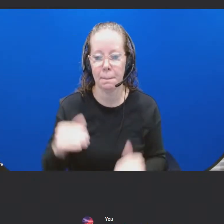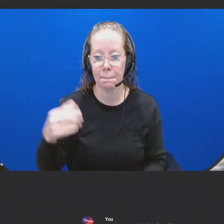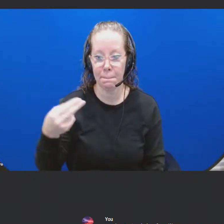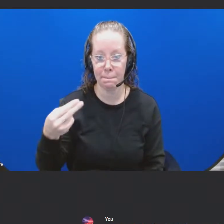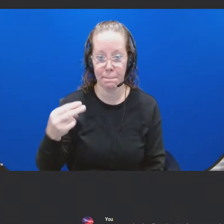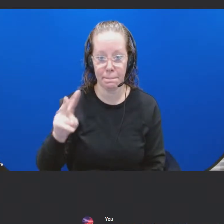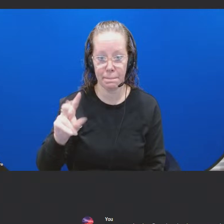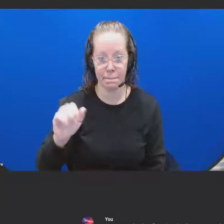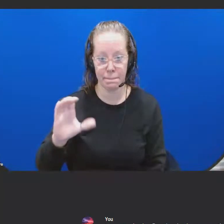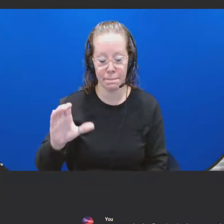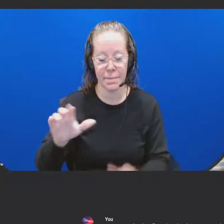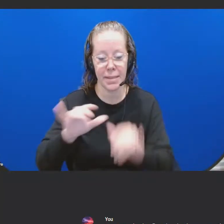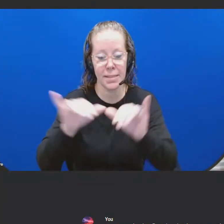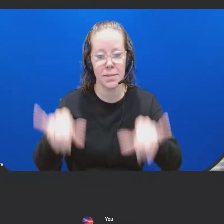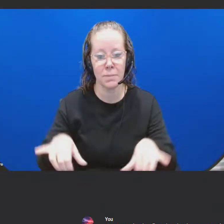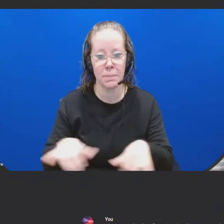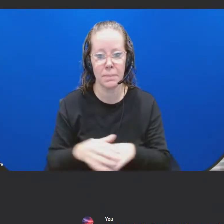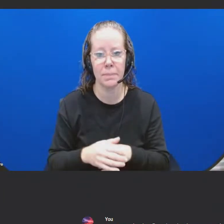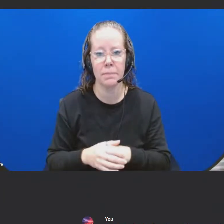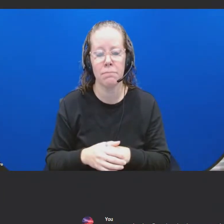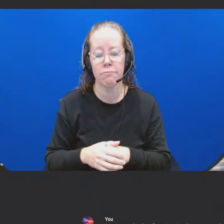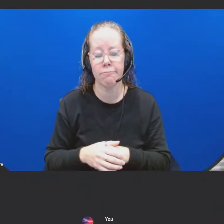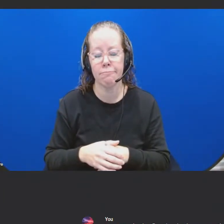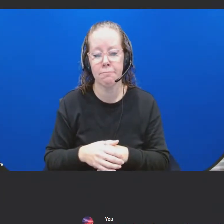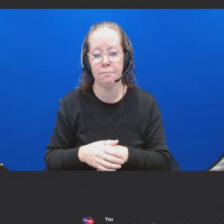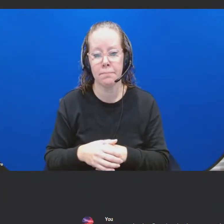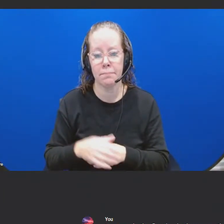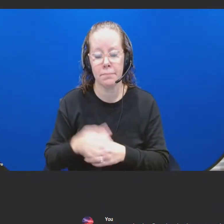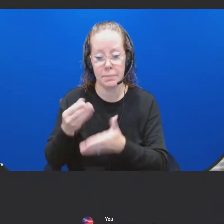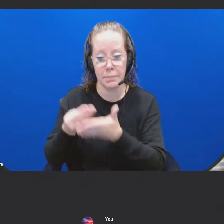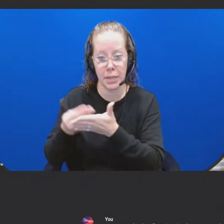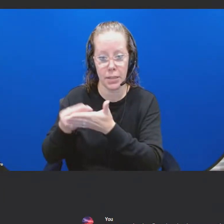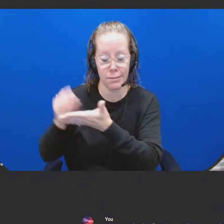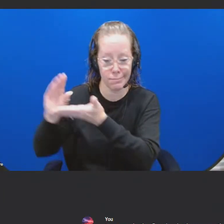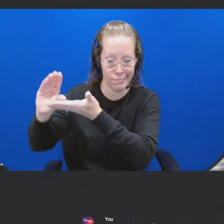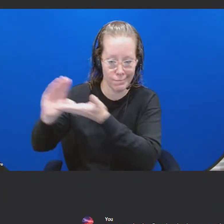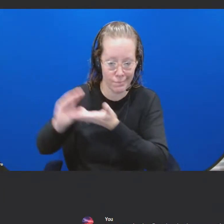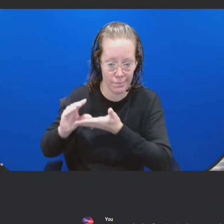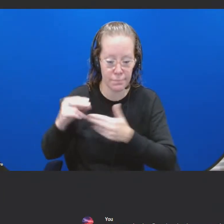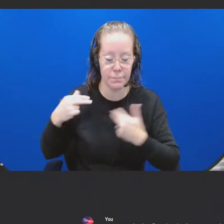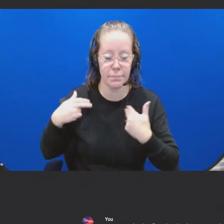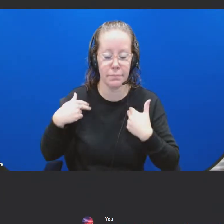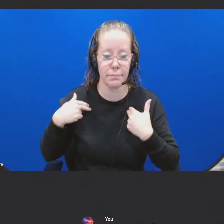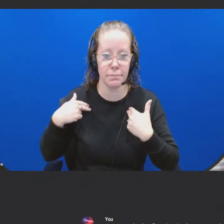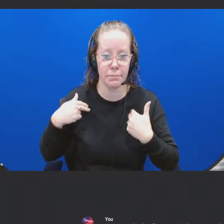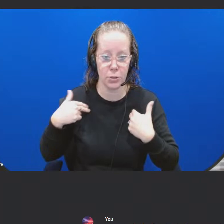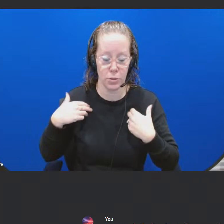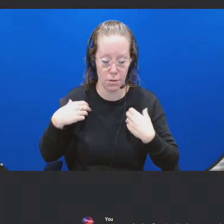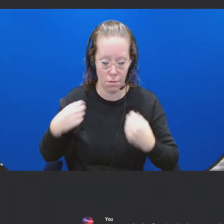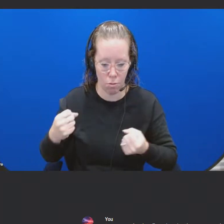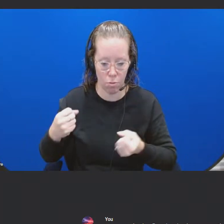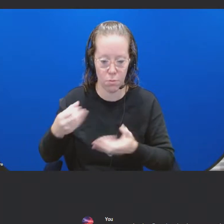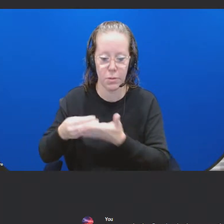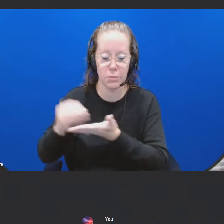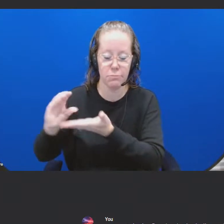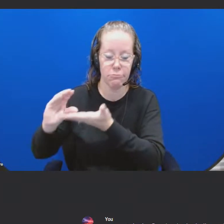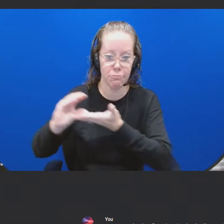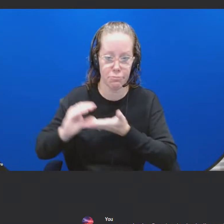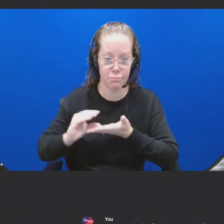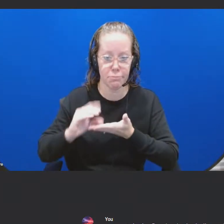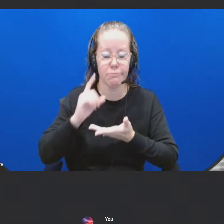new families, we received money from the Ministry of Health to upgrade